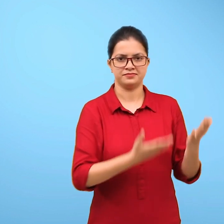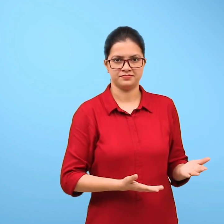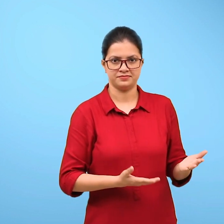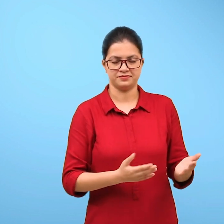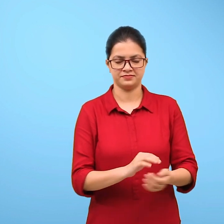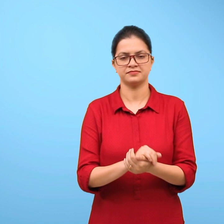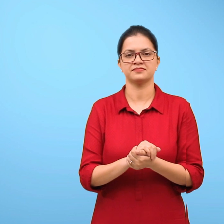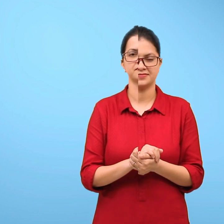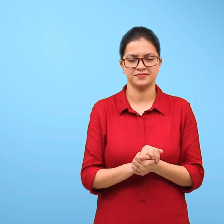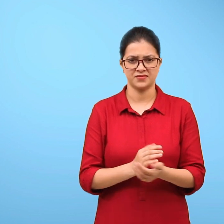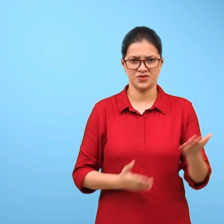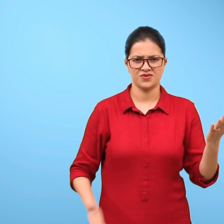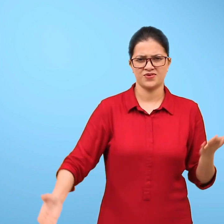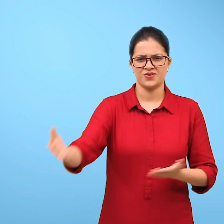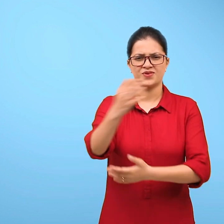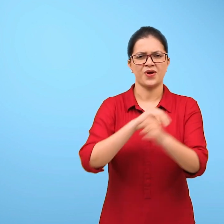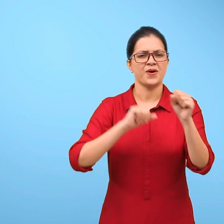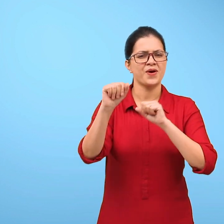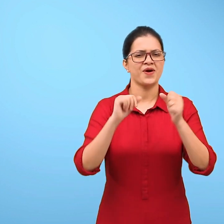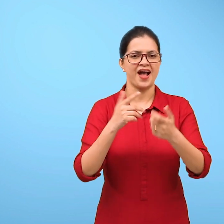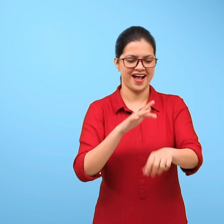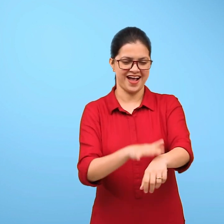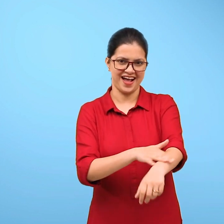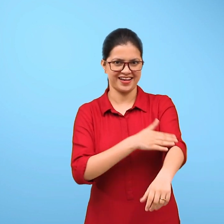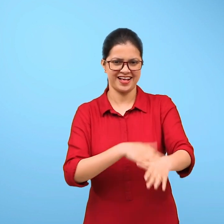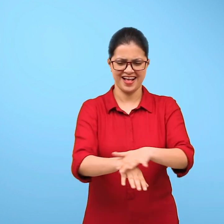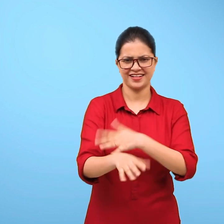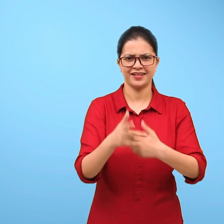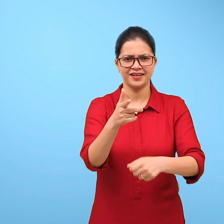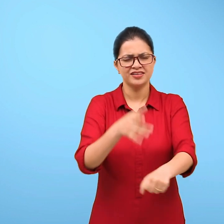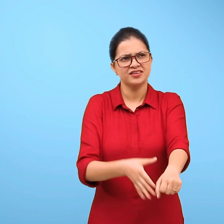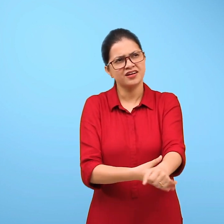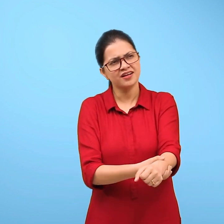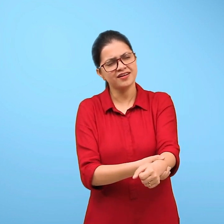Feel the bones in your forearm